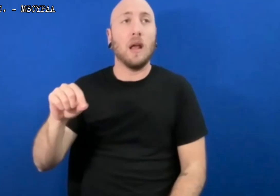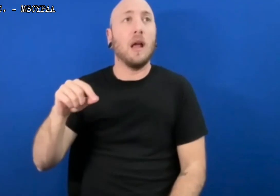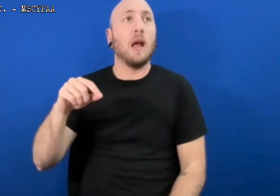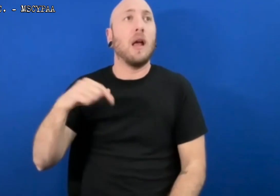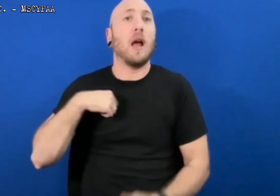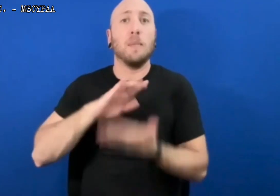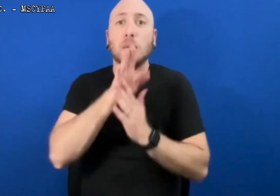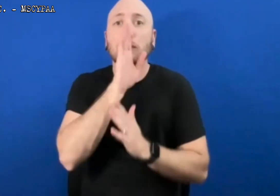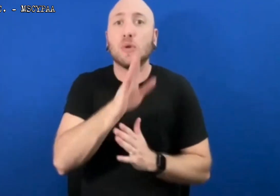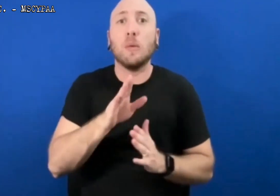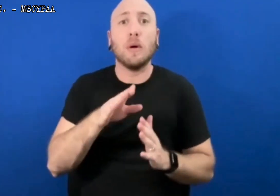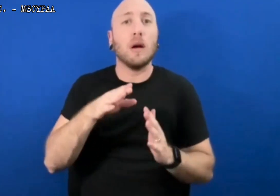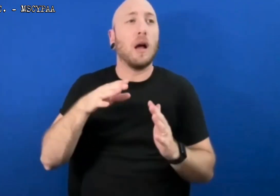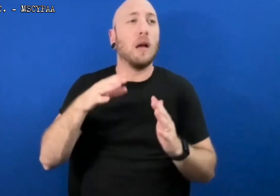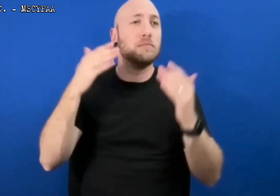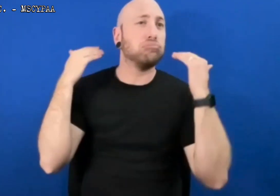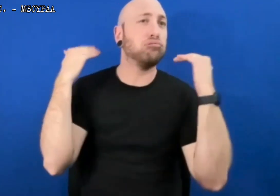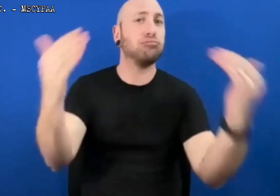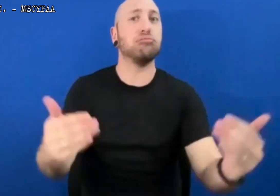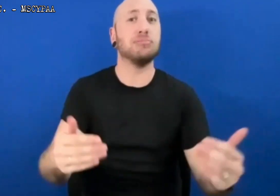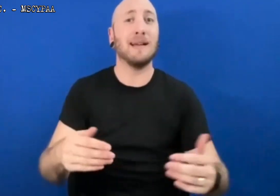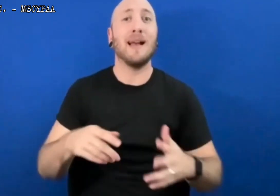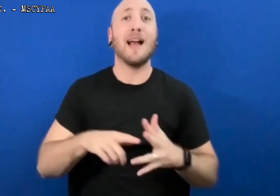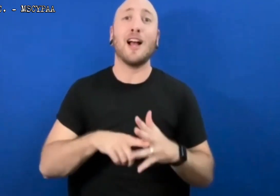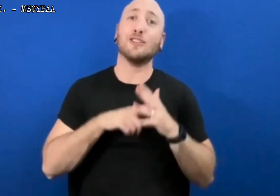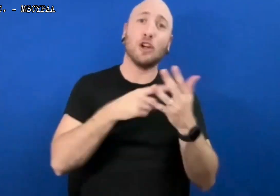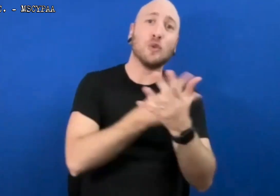out of grad school. I